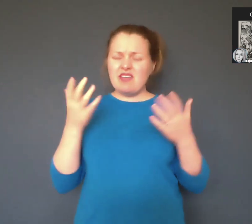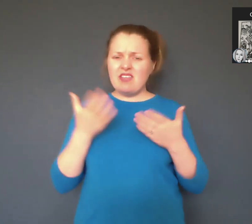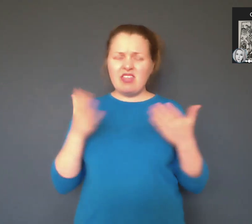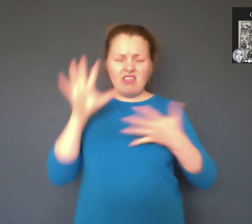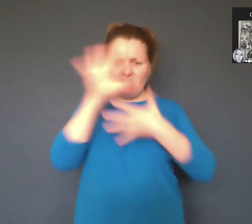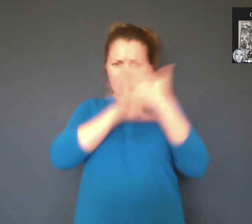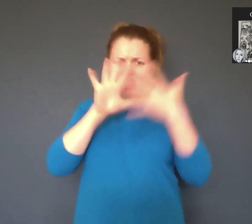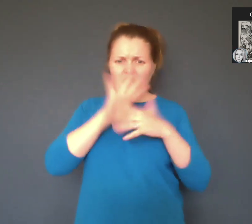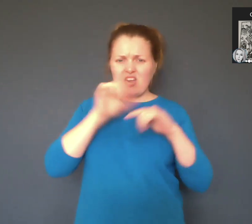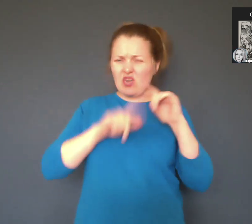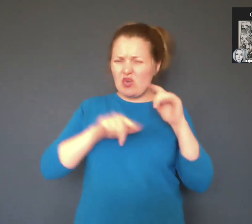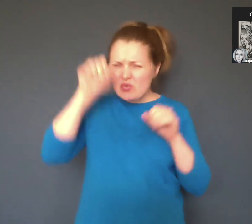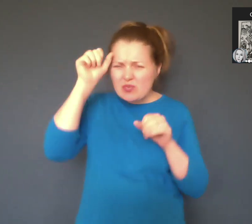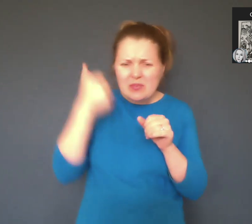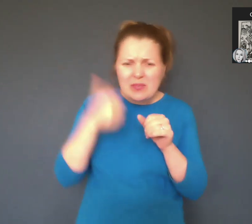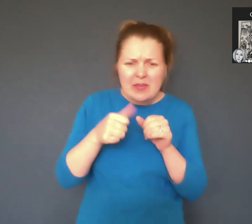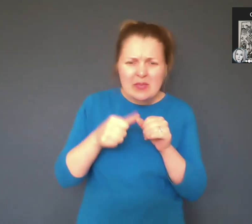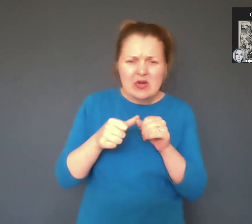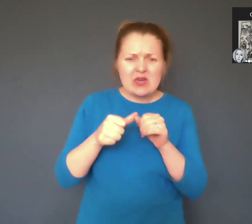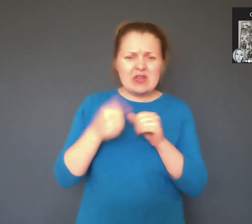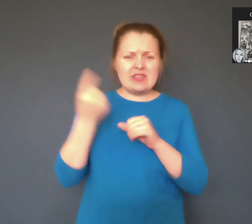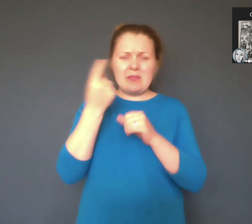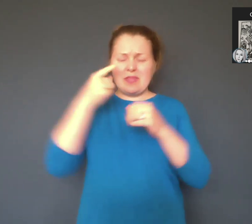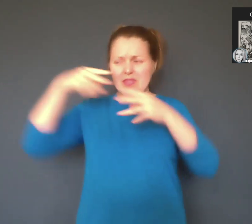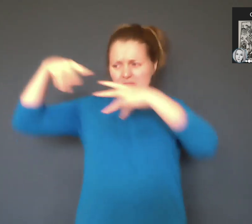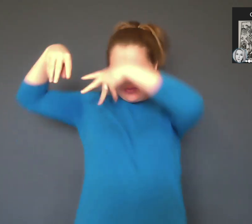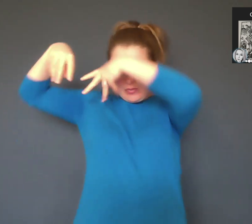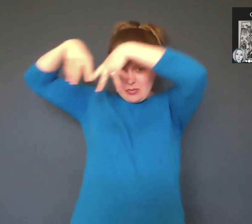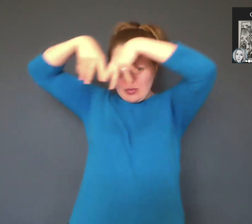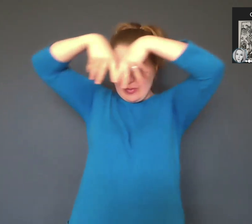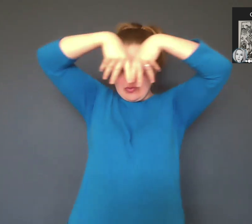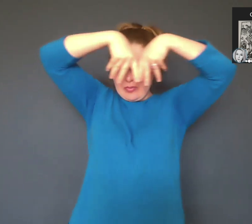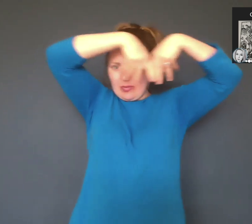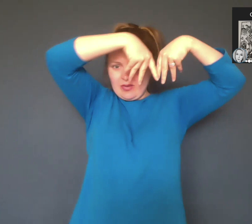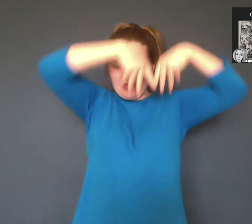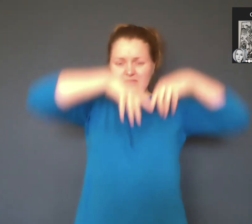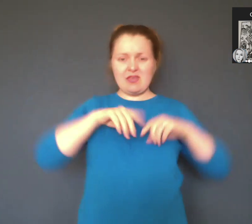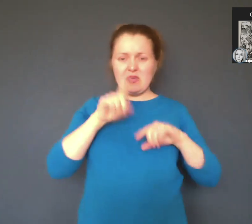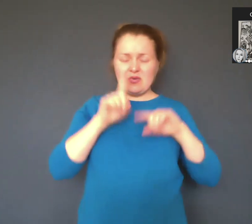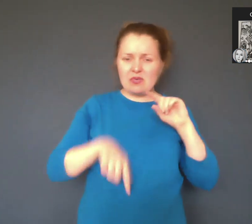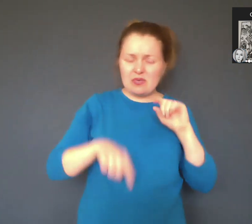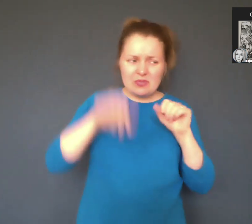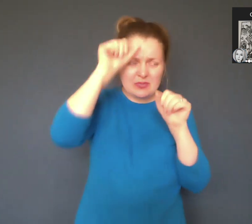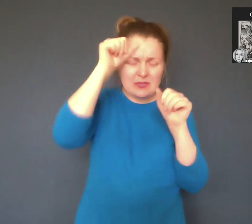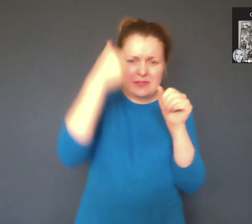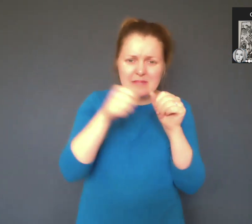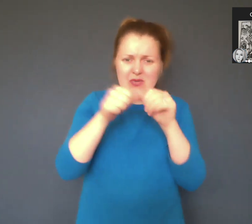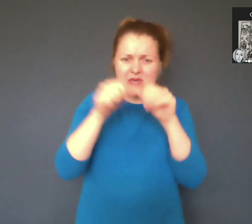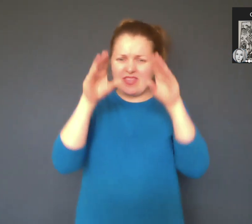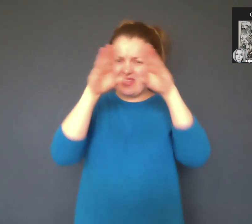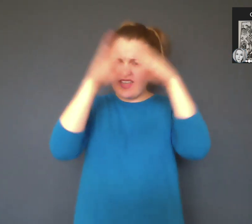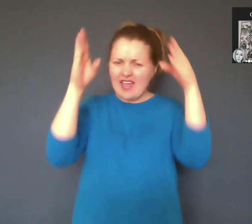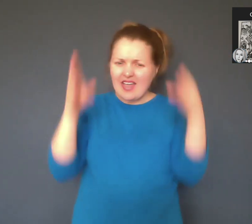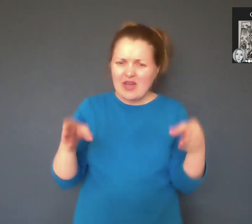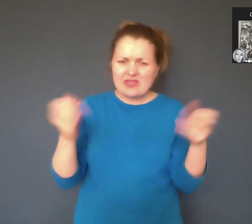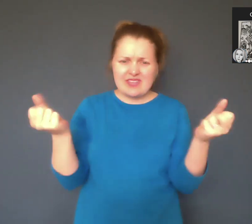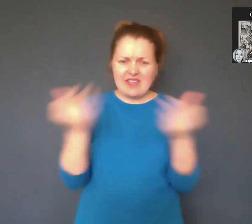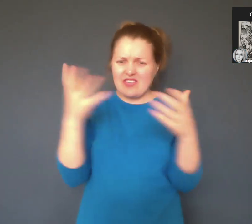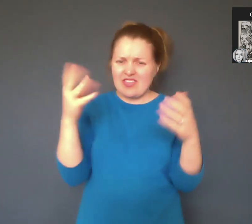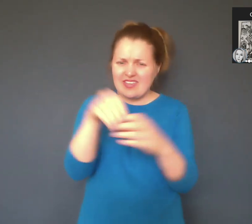contained. "I remember speaking to you on the phone 2 or 3 times," he said. "You didn't speak to us, honey," his mom